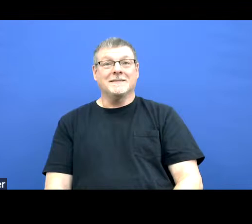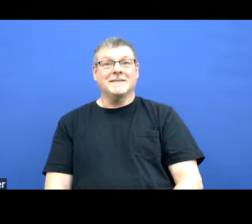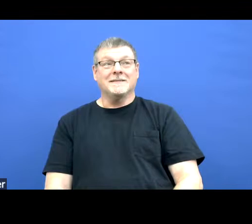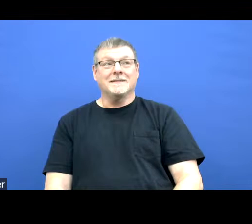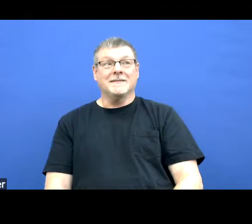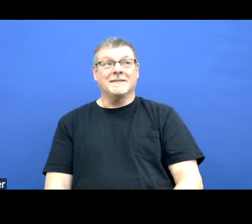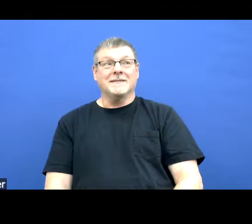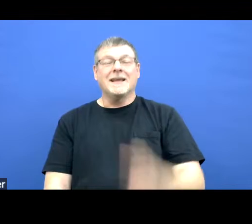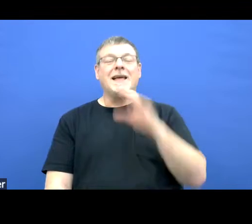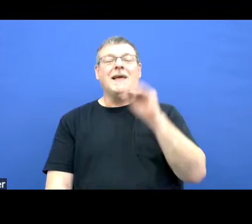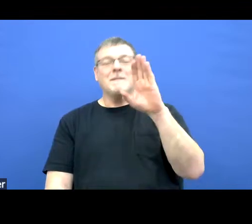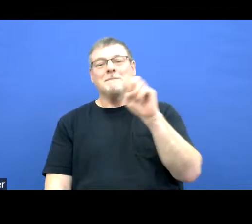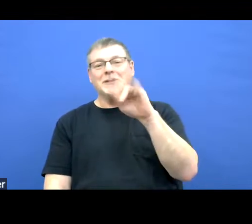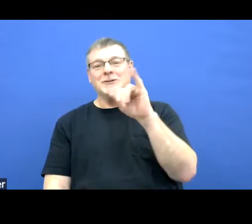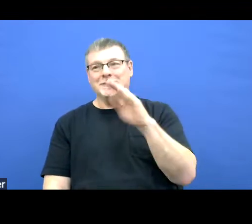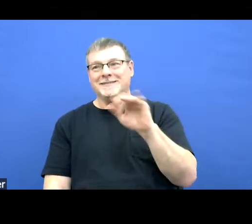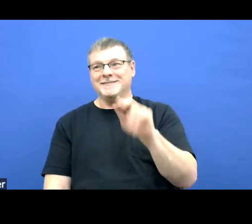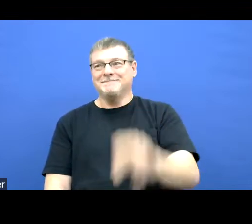And Benjamin?